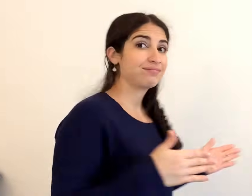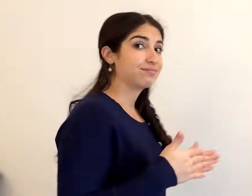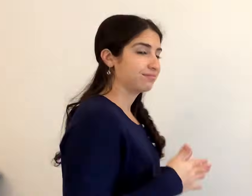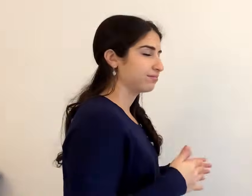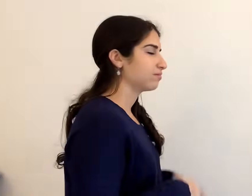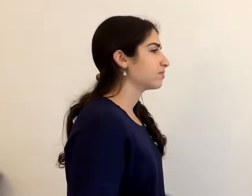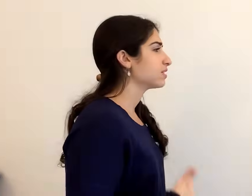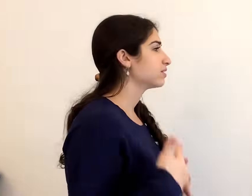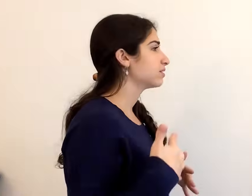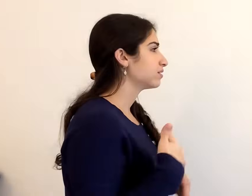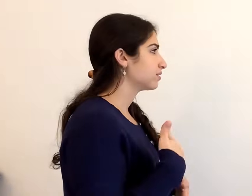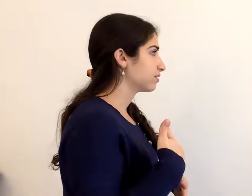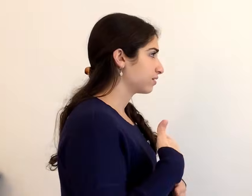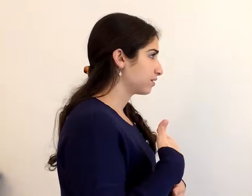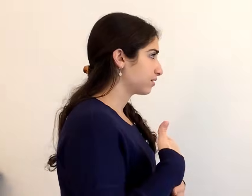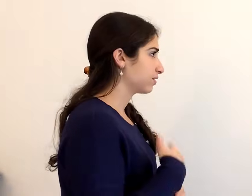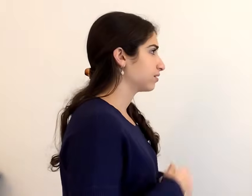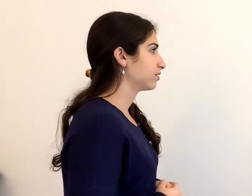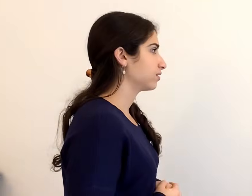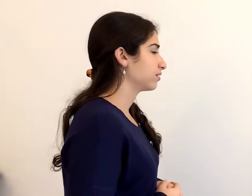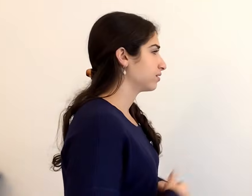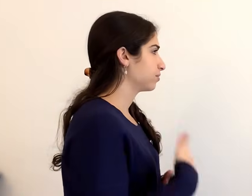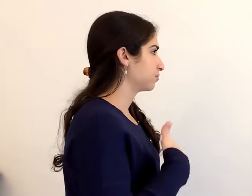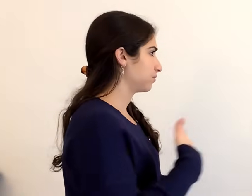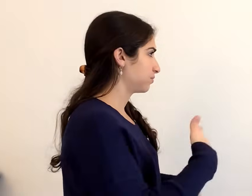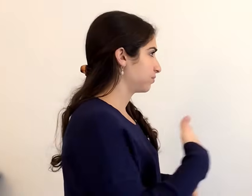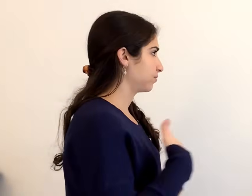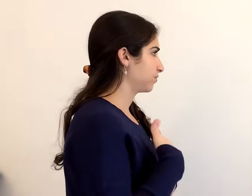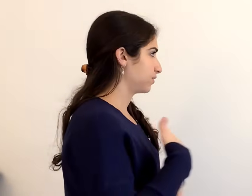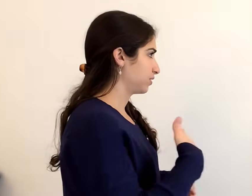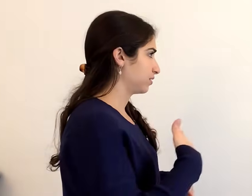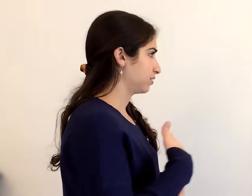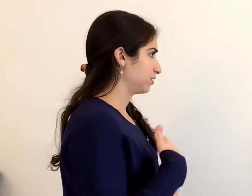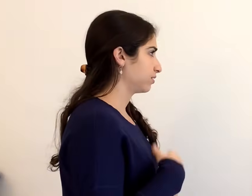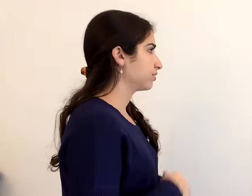Again, to the side. Scared, breathe.